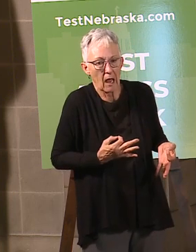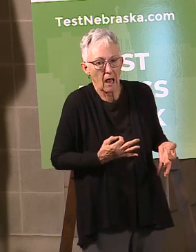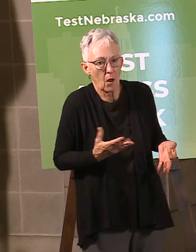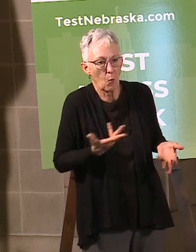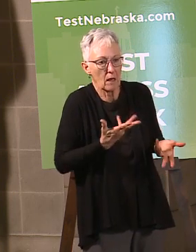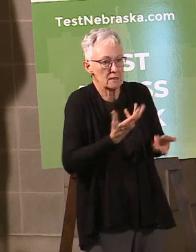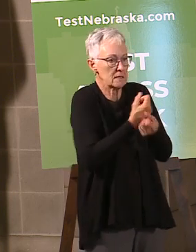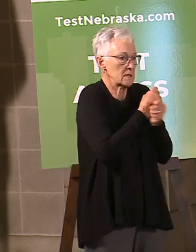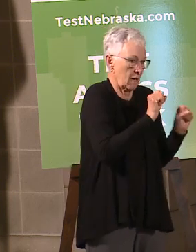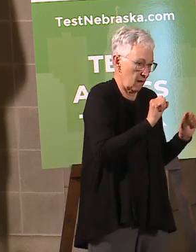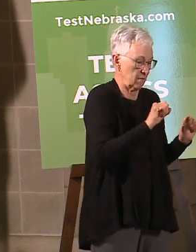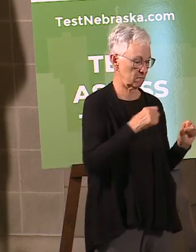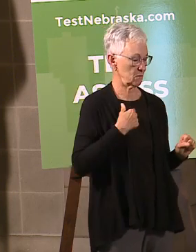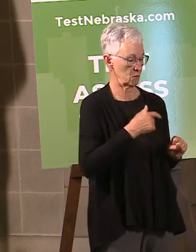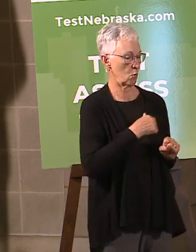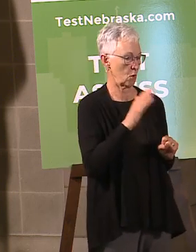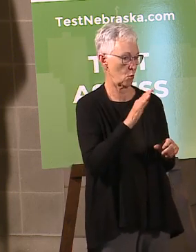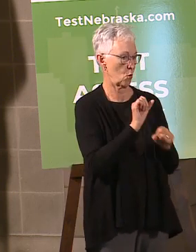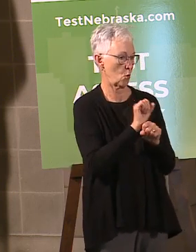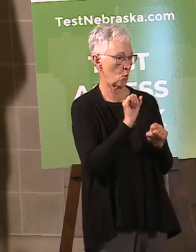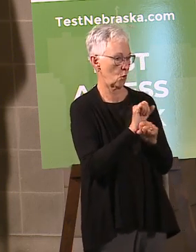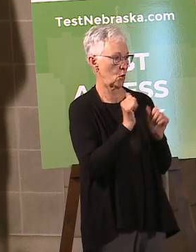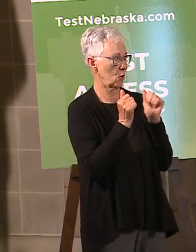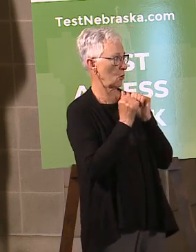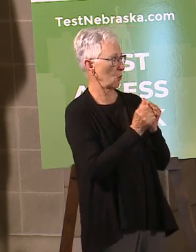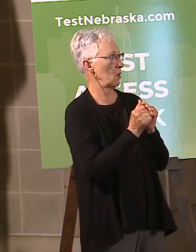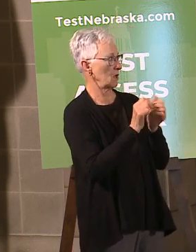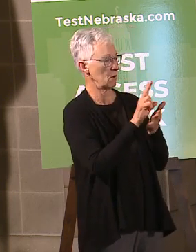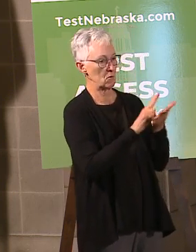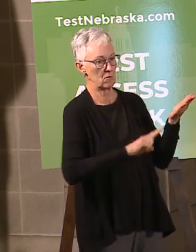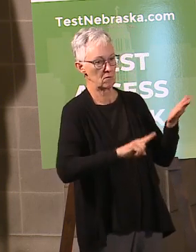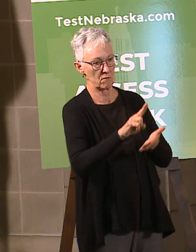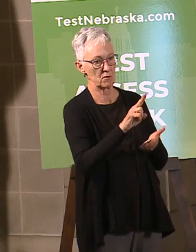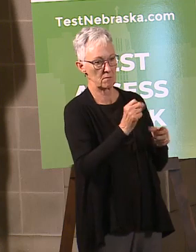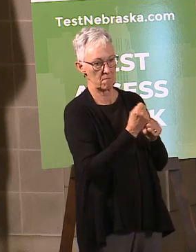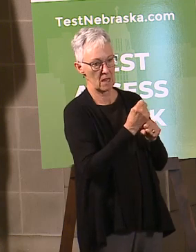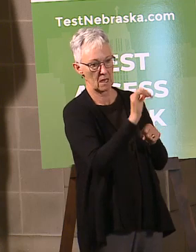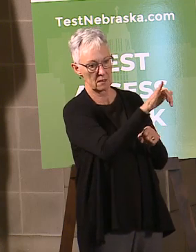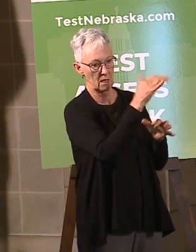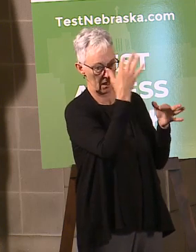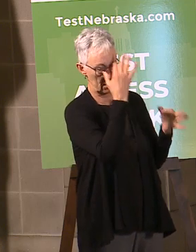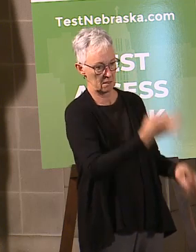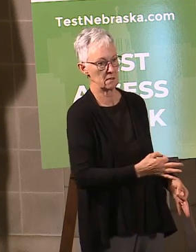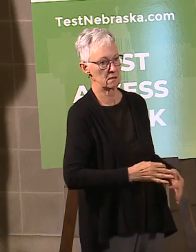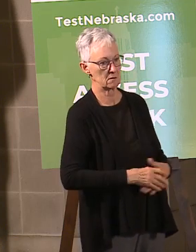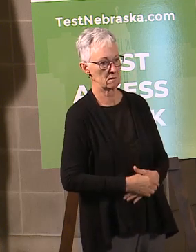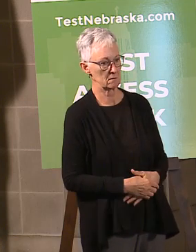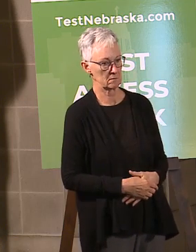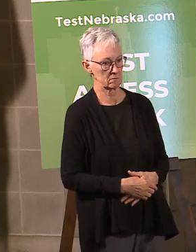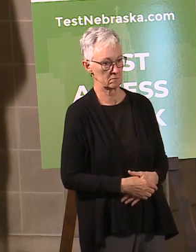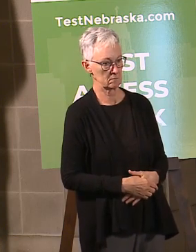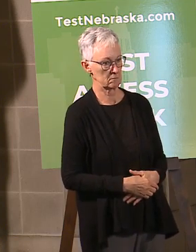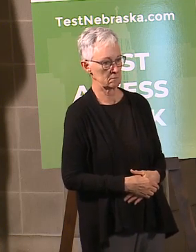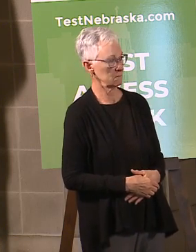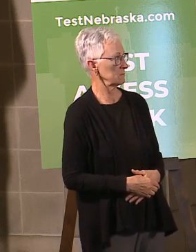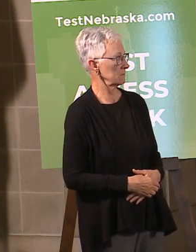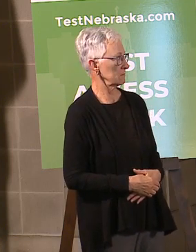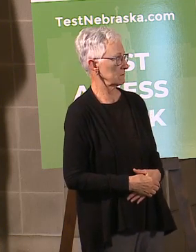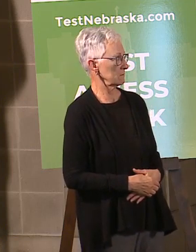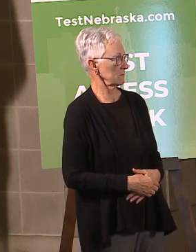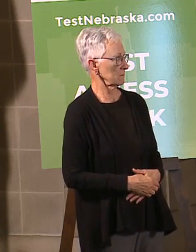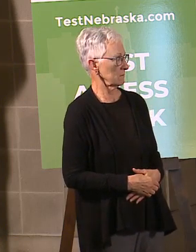with regard to that, and we'll work with together with the university and so forth. What's your greatest fear in relaxing these